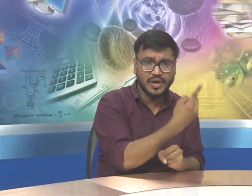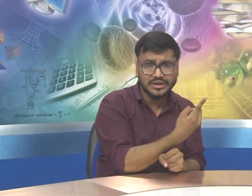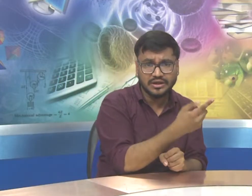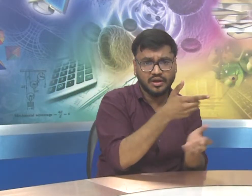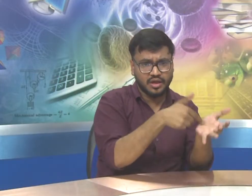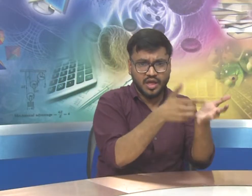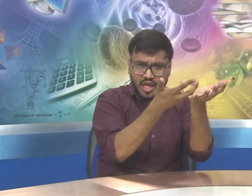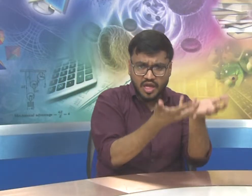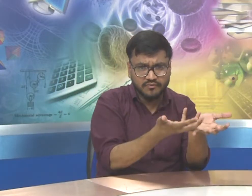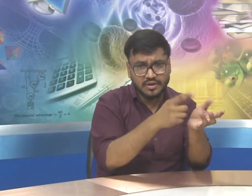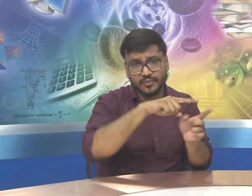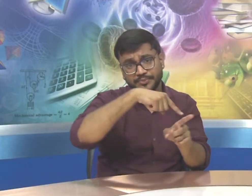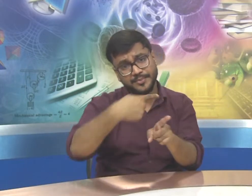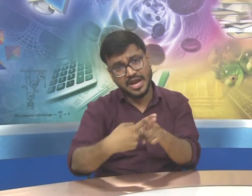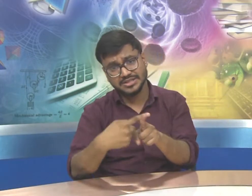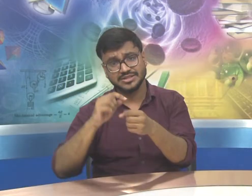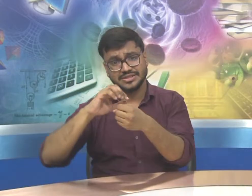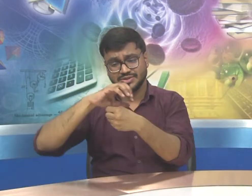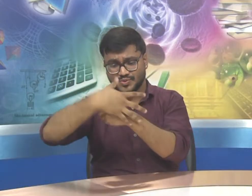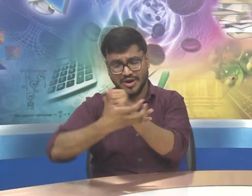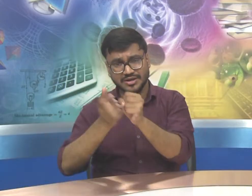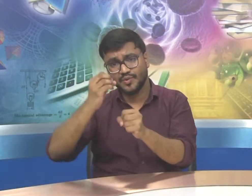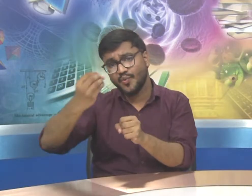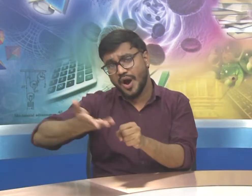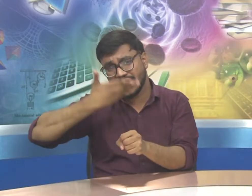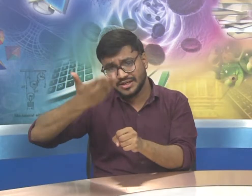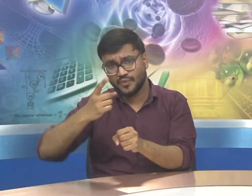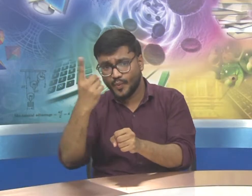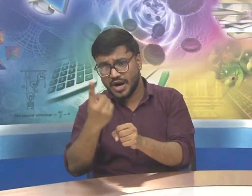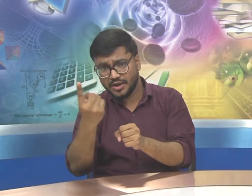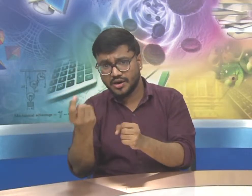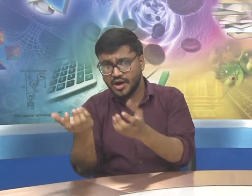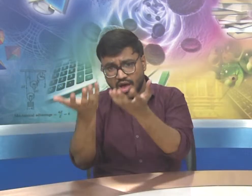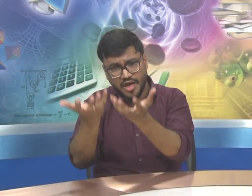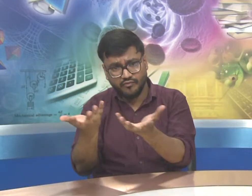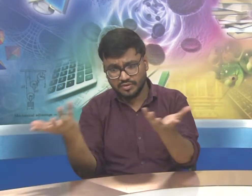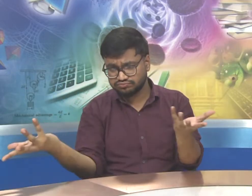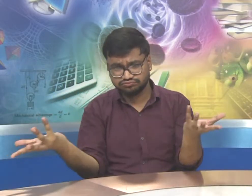including 2 hydrogen atoms and 1 oxygen atoms.